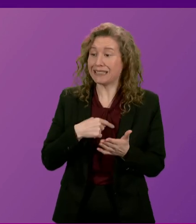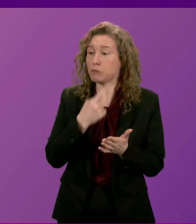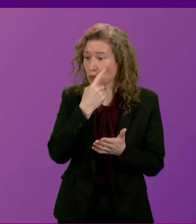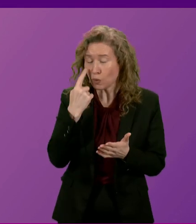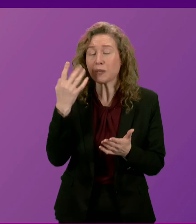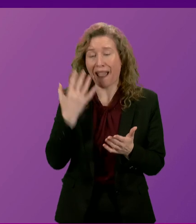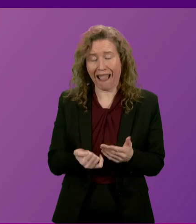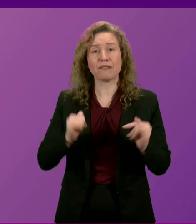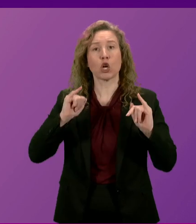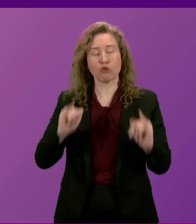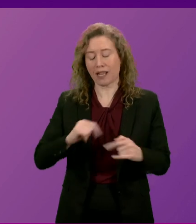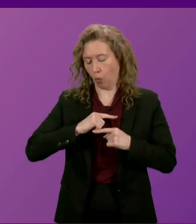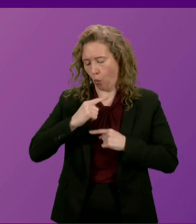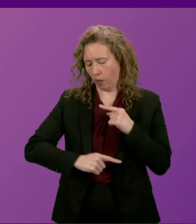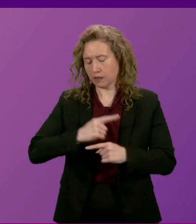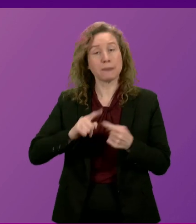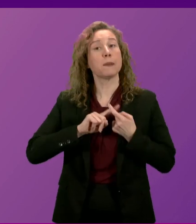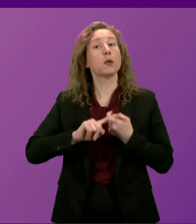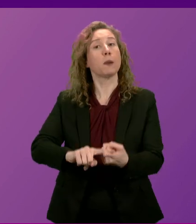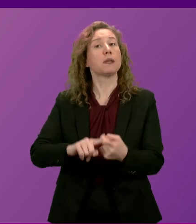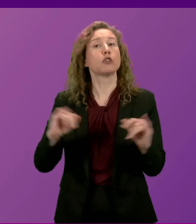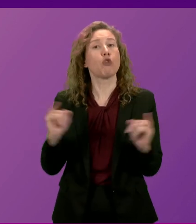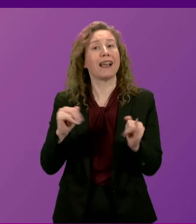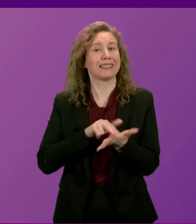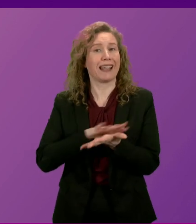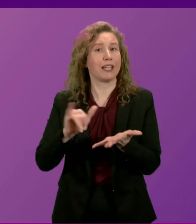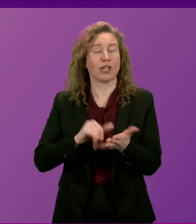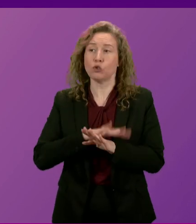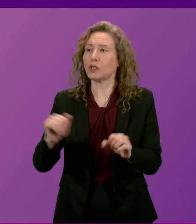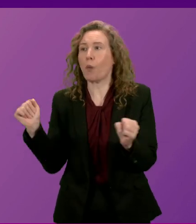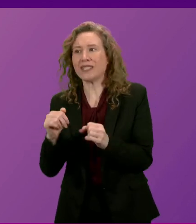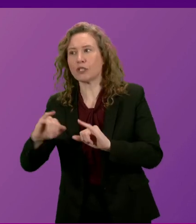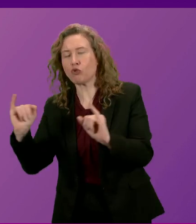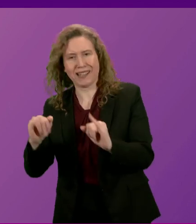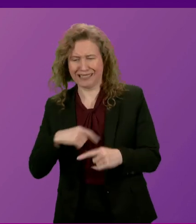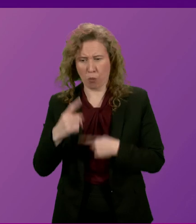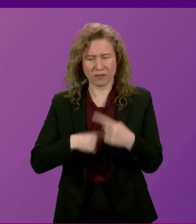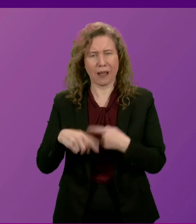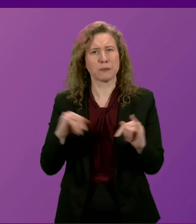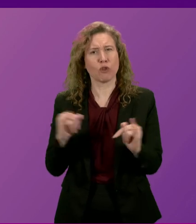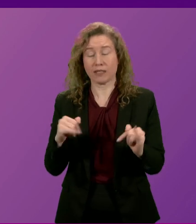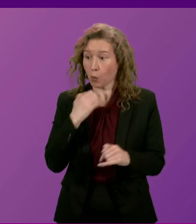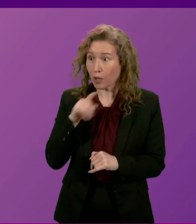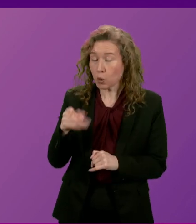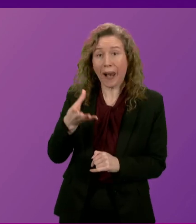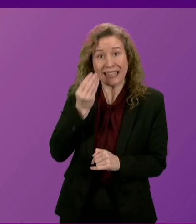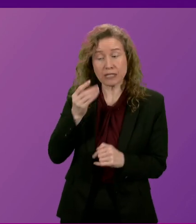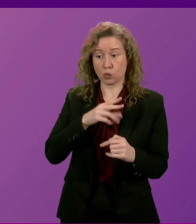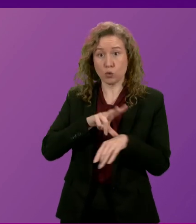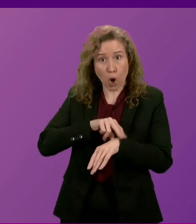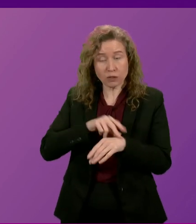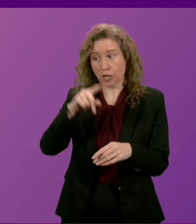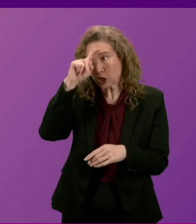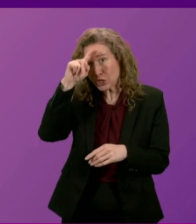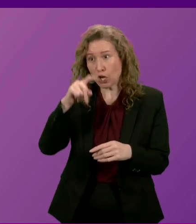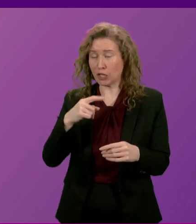our NHS all year round, a permanent crisis in our NHS. So will the First Minister listen to the doctors and the nurses on the front